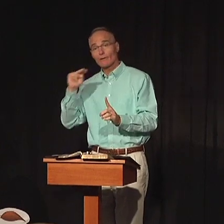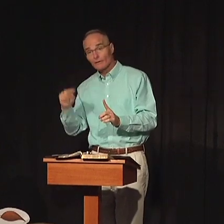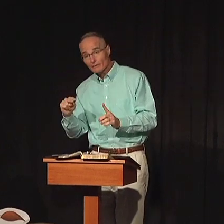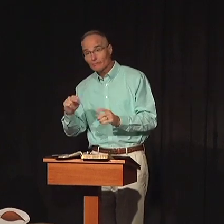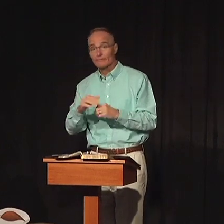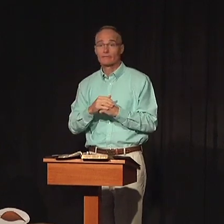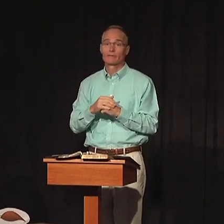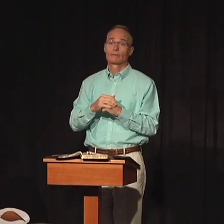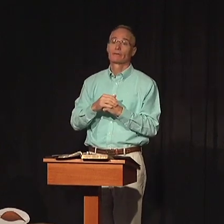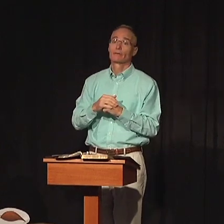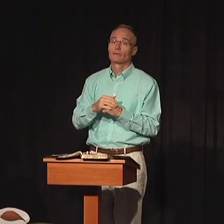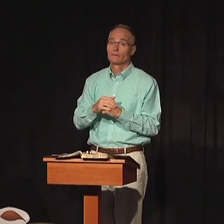for Christian perspectives.